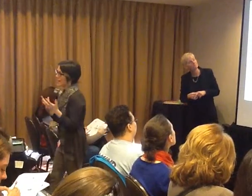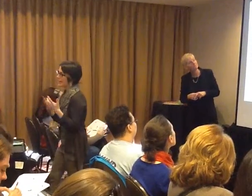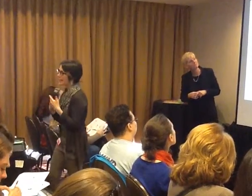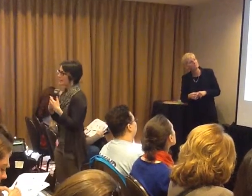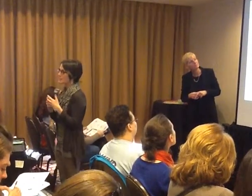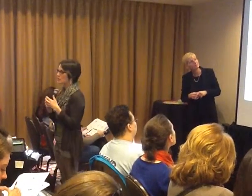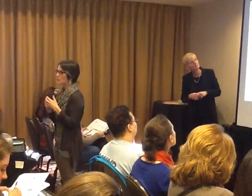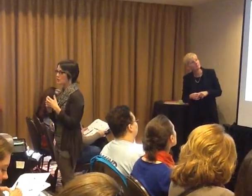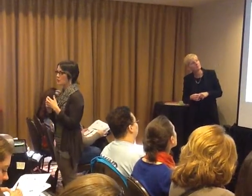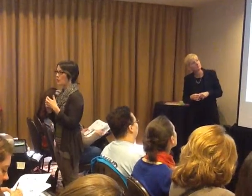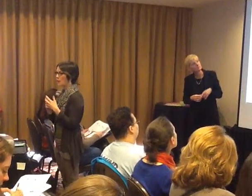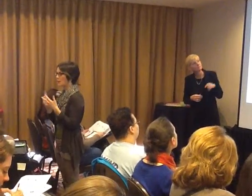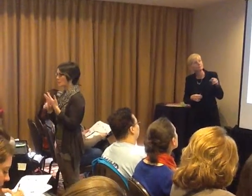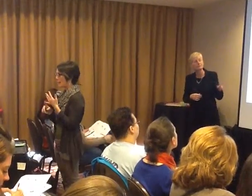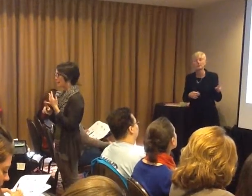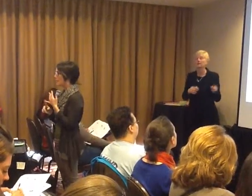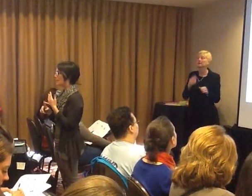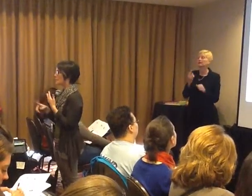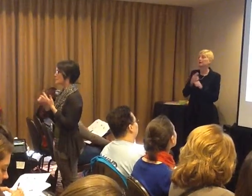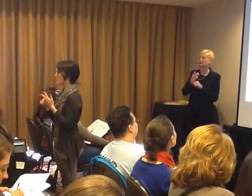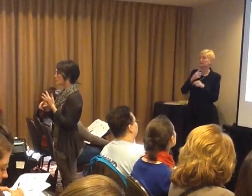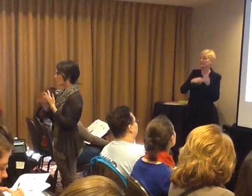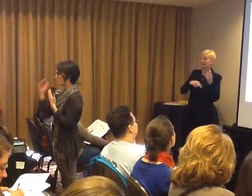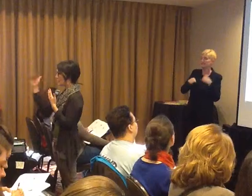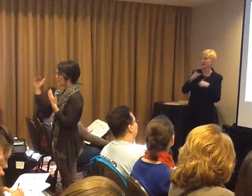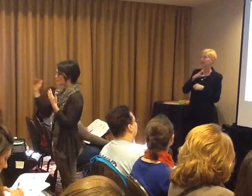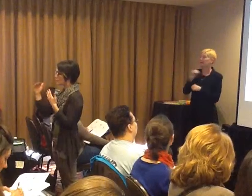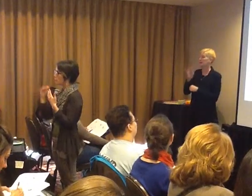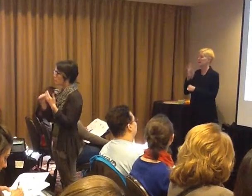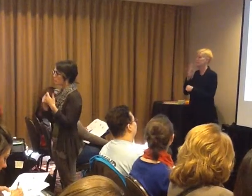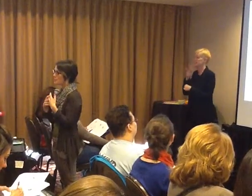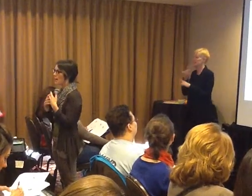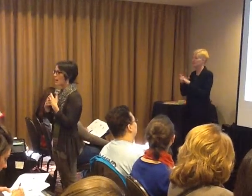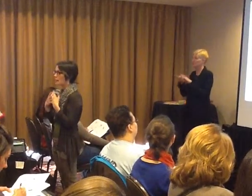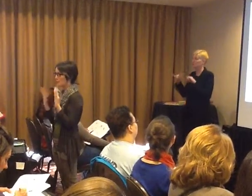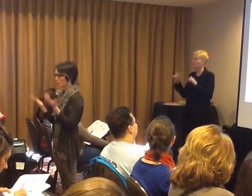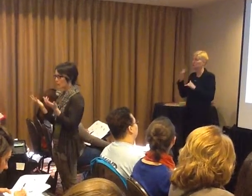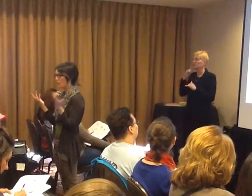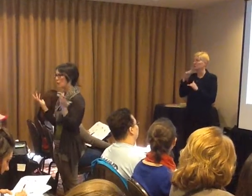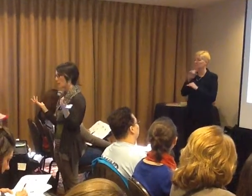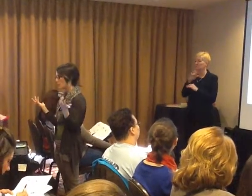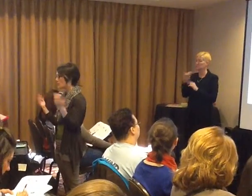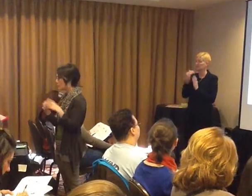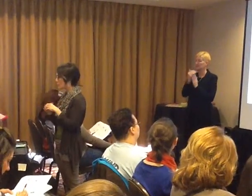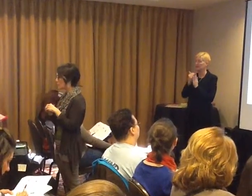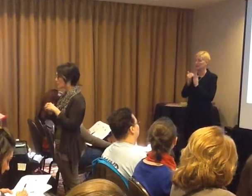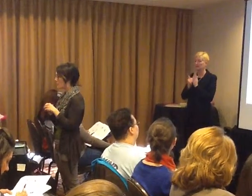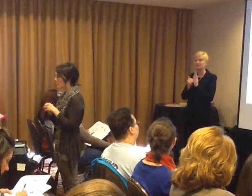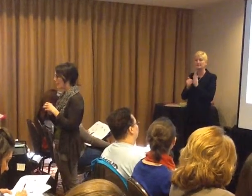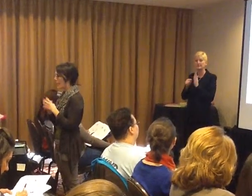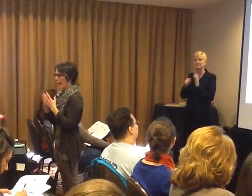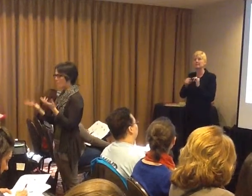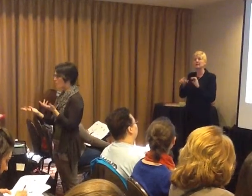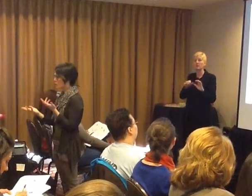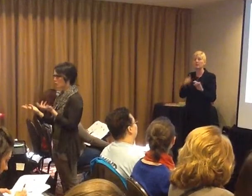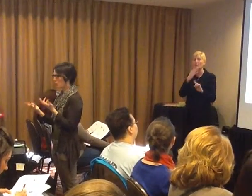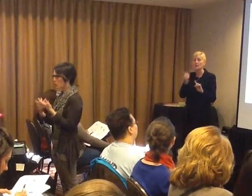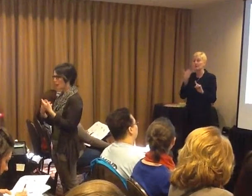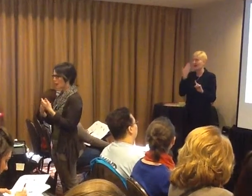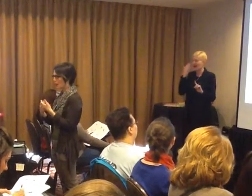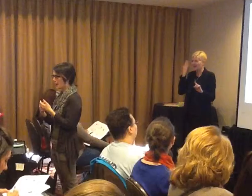Using sign and speech for like spelling lists and different lists of words, deaf and hard of hearing were able to outperform hearing. I'm